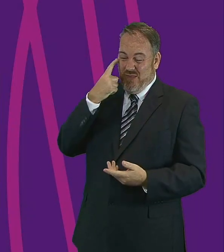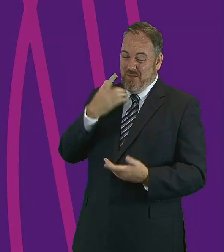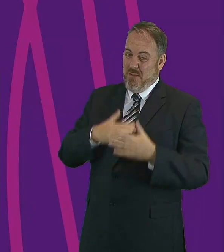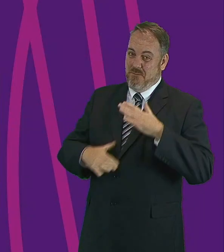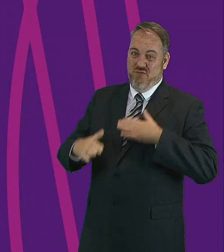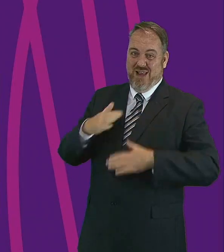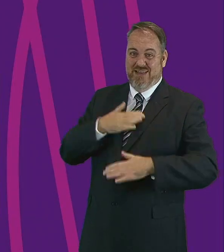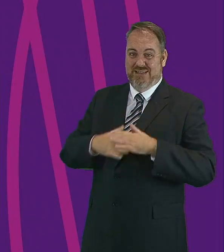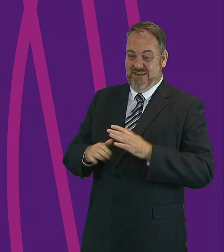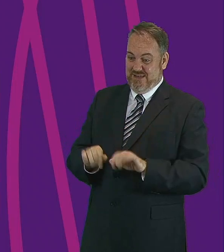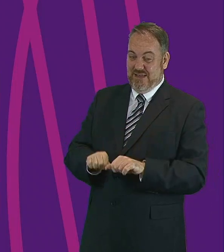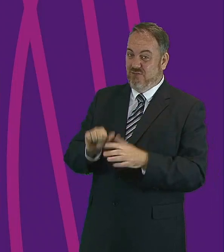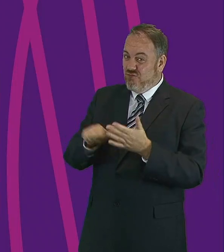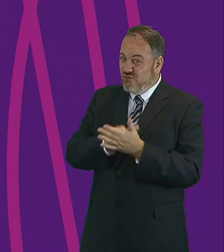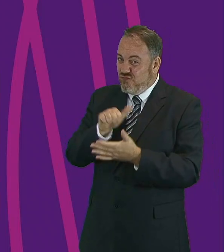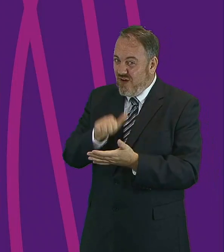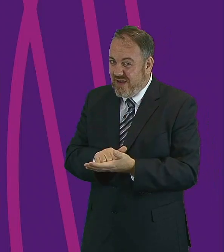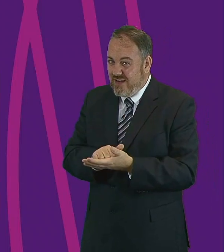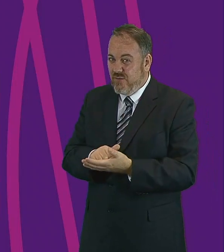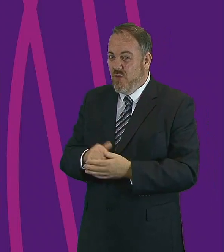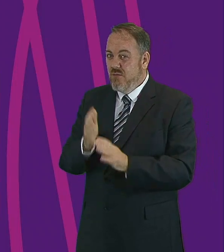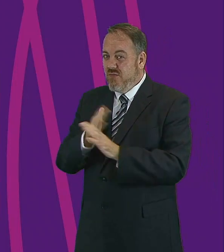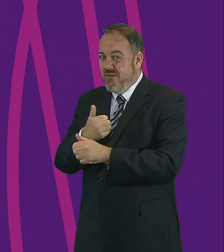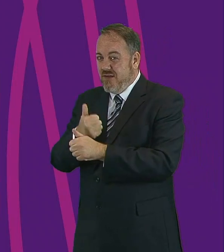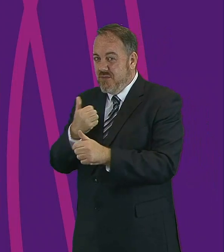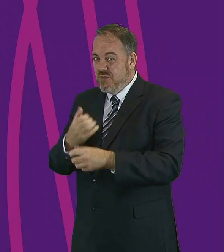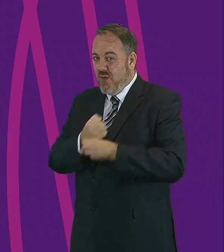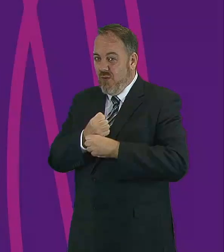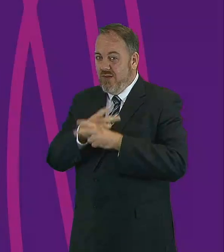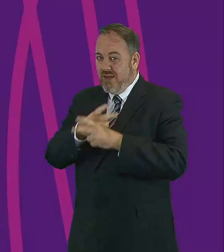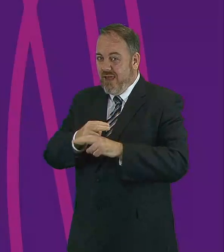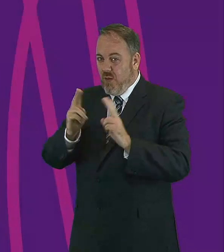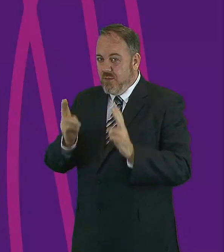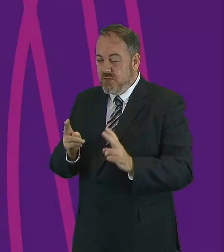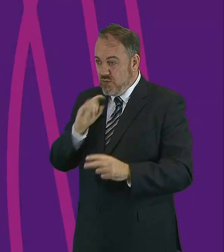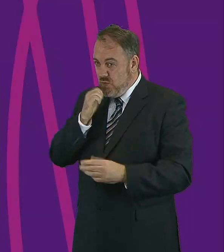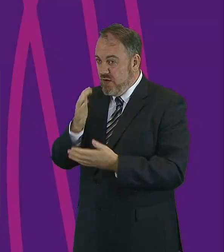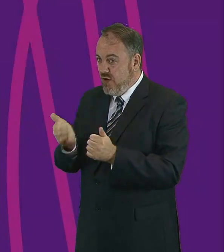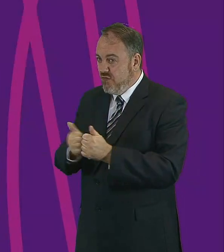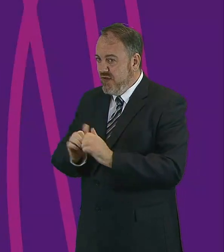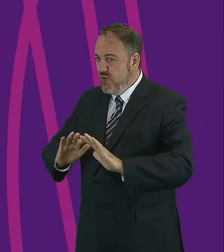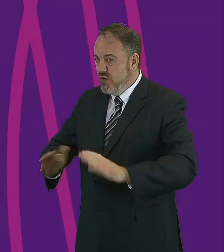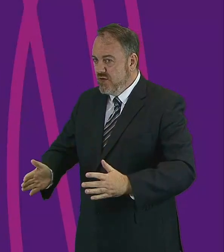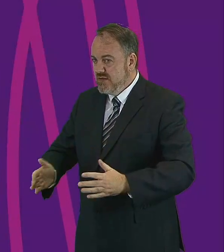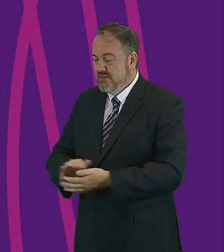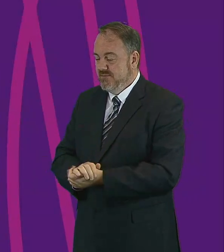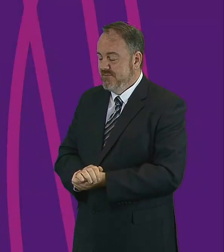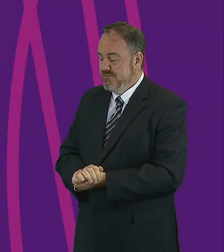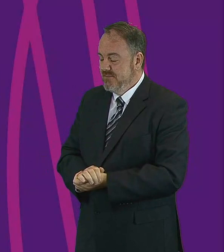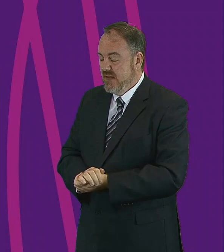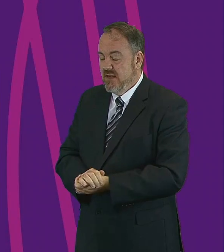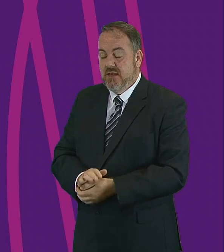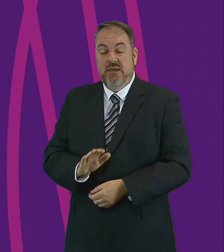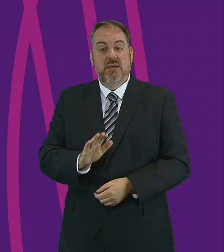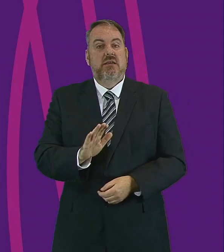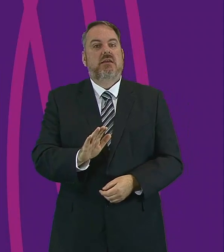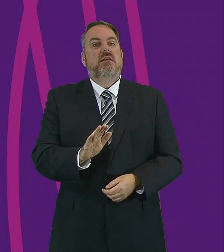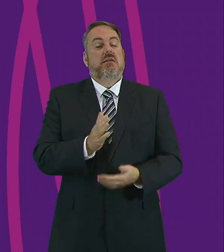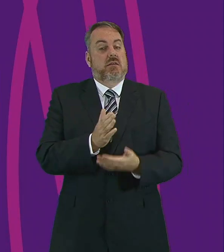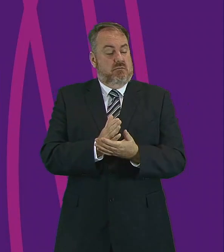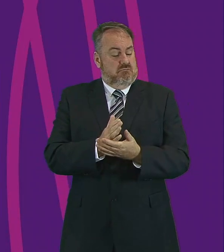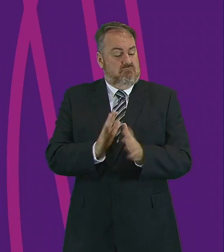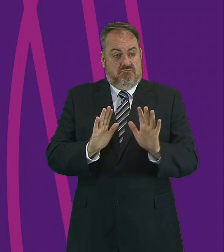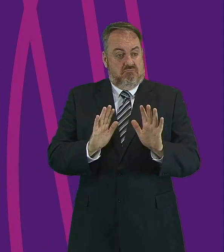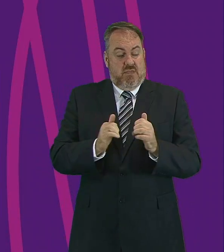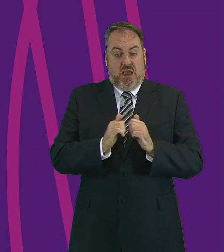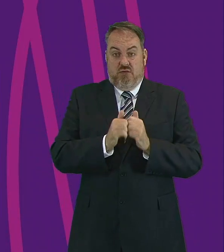can't the First Minister bring herself to agree? First Minister. I do actually agree, and I think I've done so before. Before